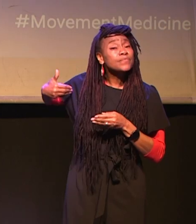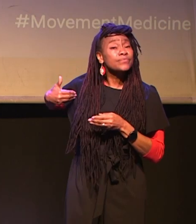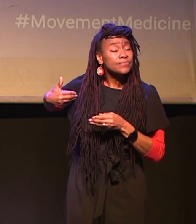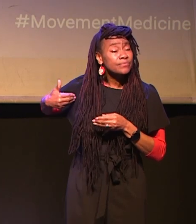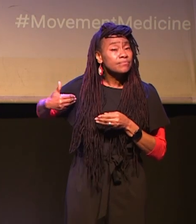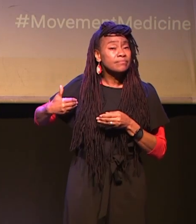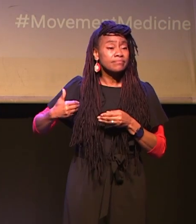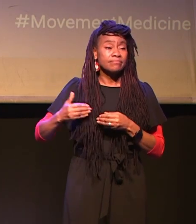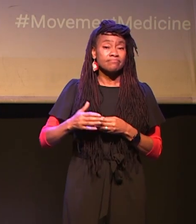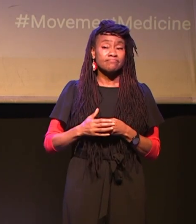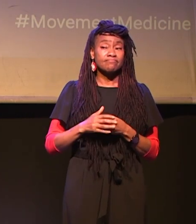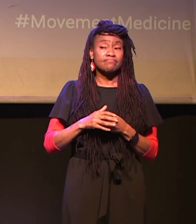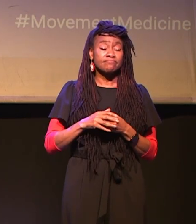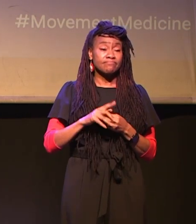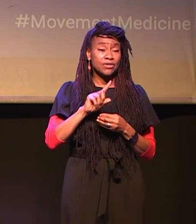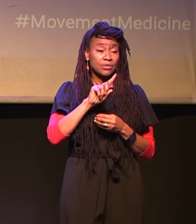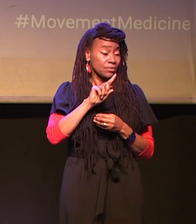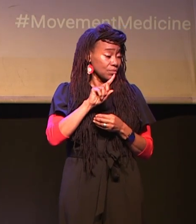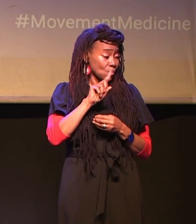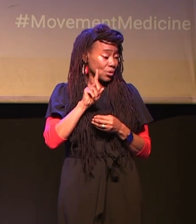And the question about rage in this moment,